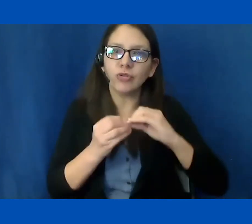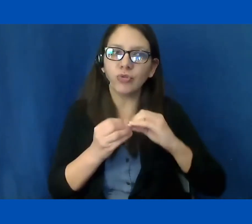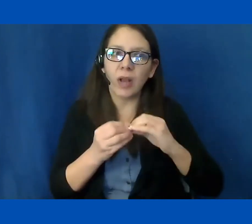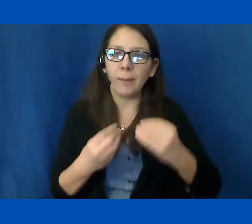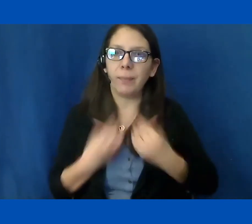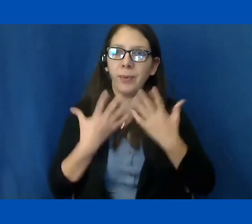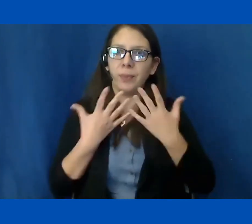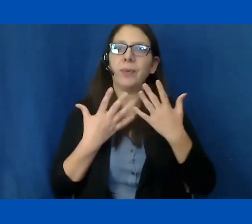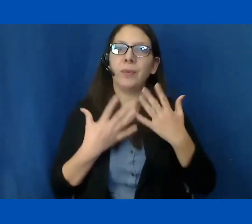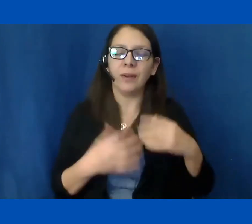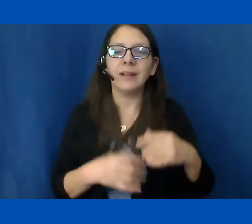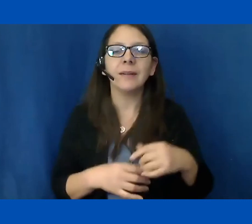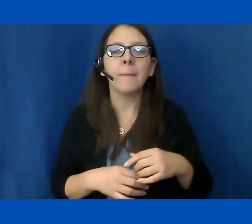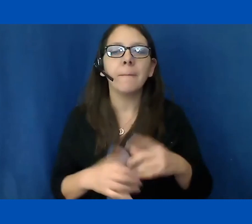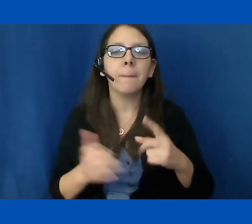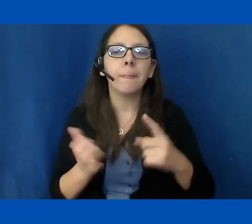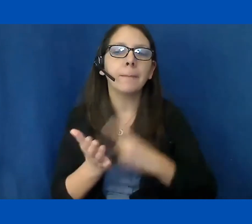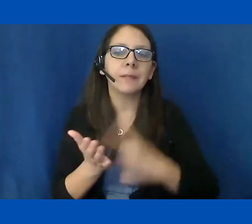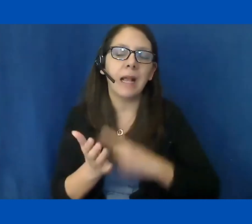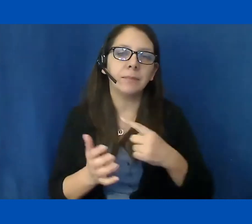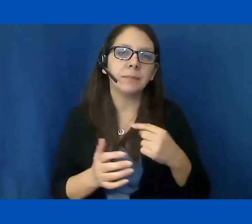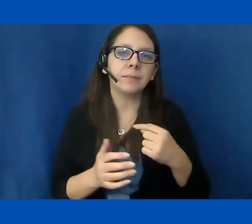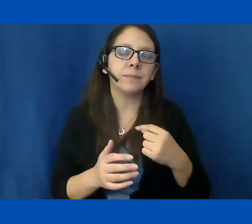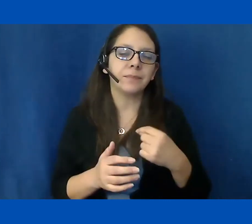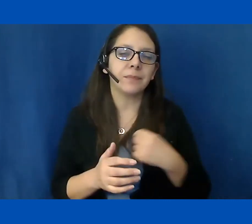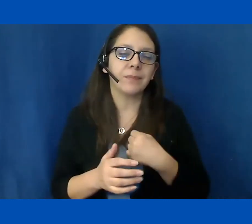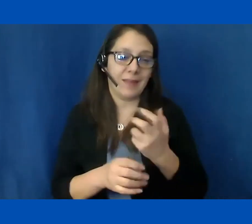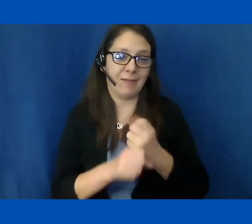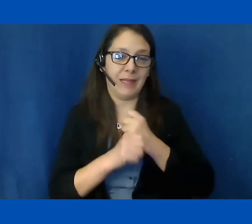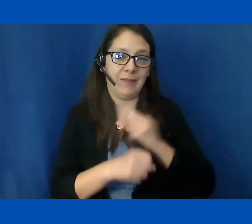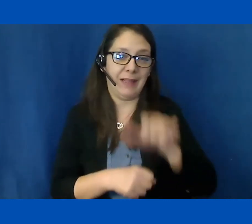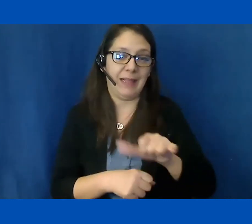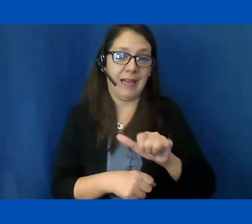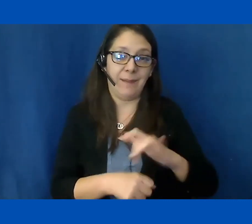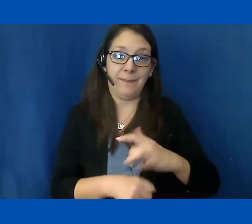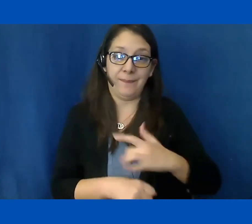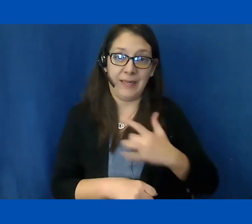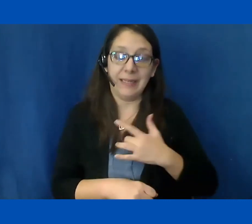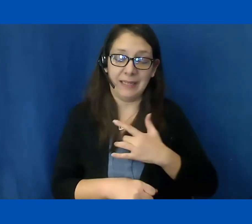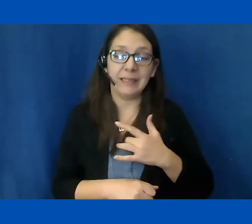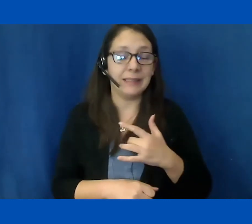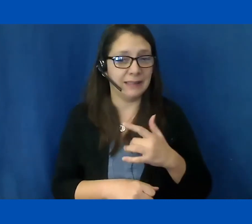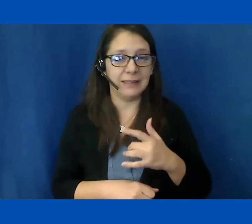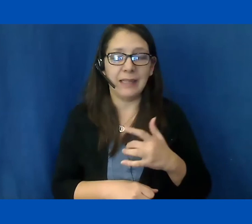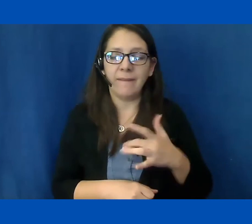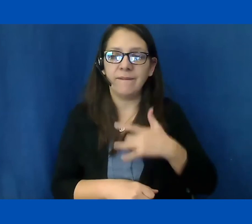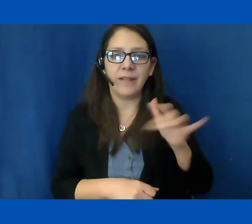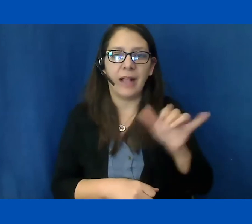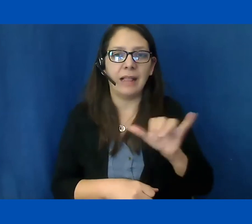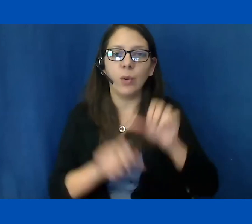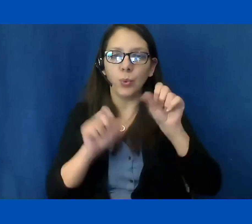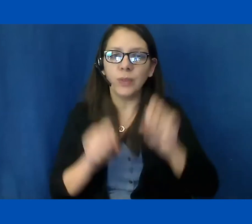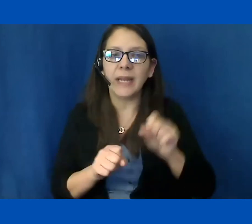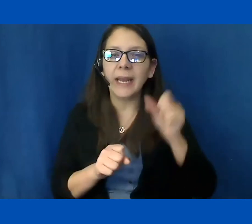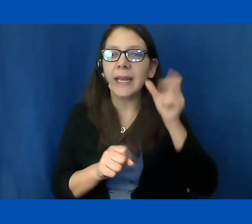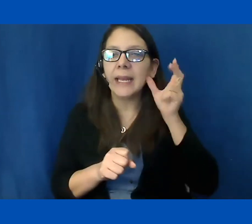There's sometimes when I've received that feeling, and I swear you can almost hear electricity in the air. You can hear